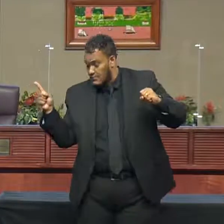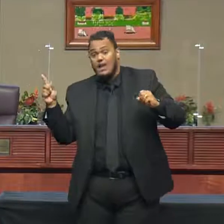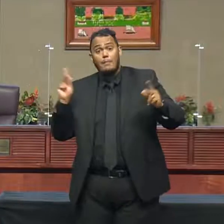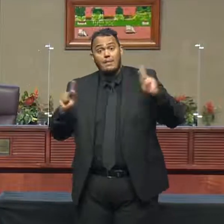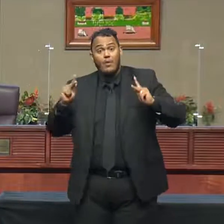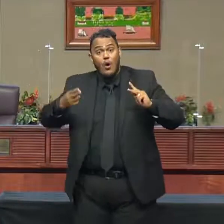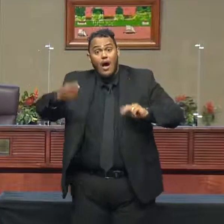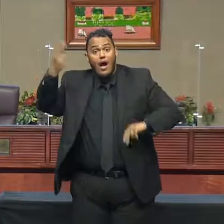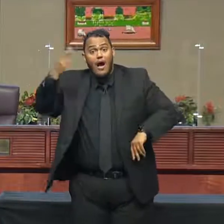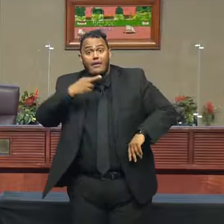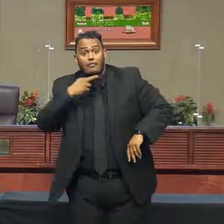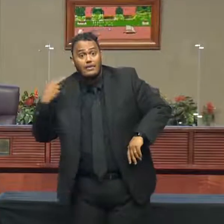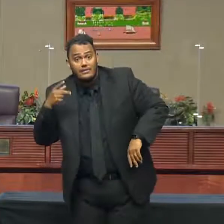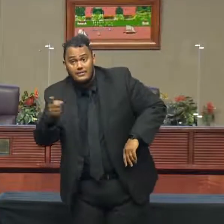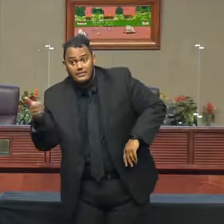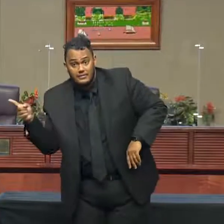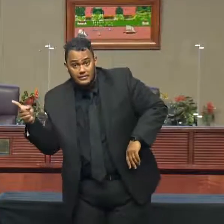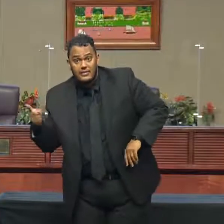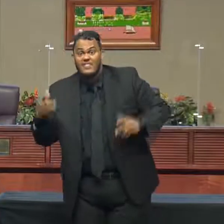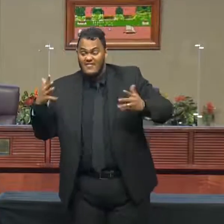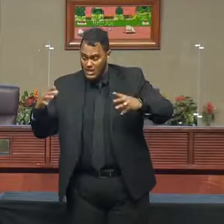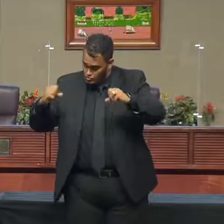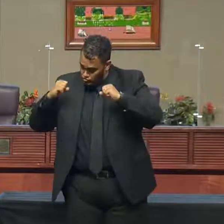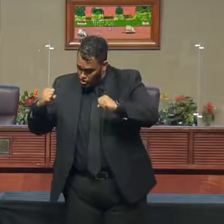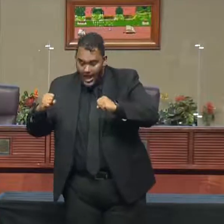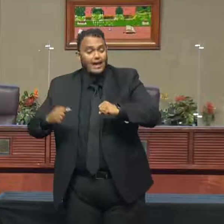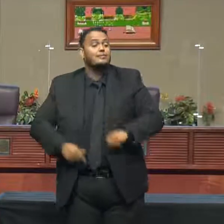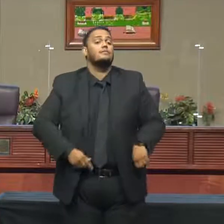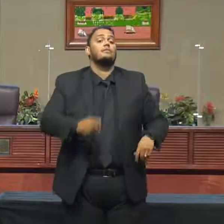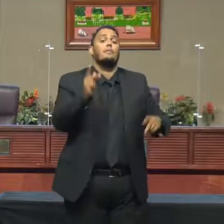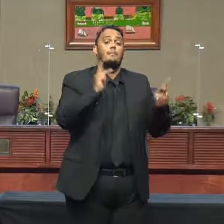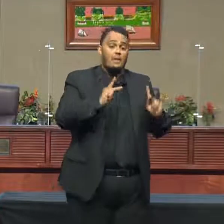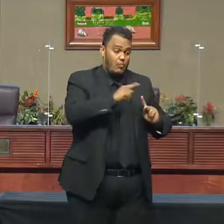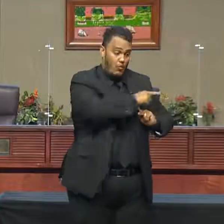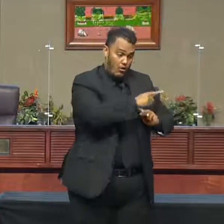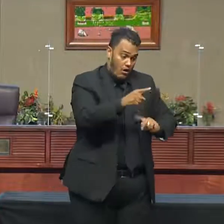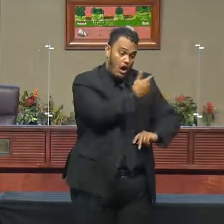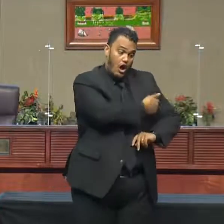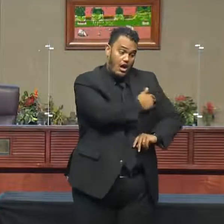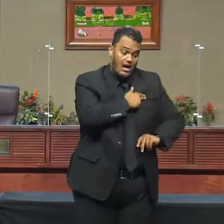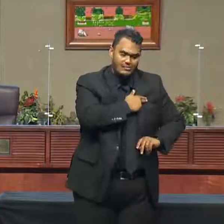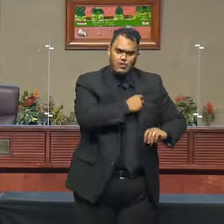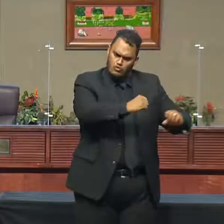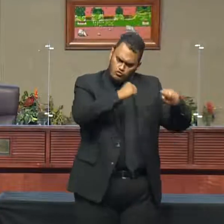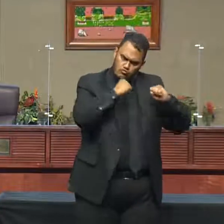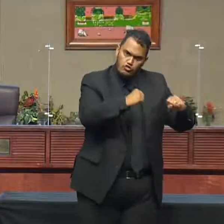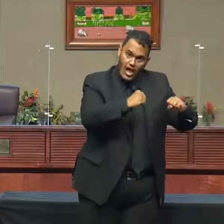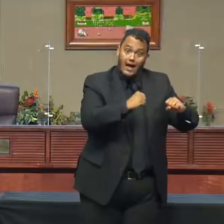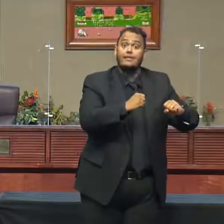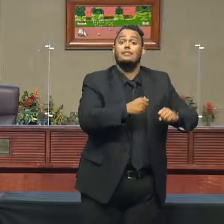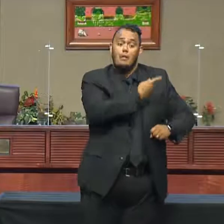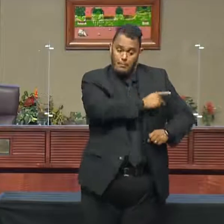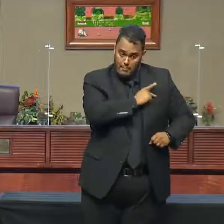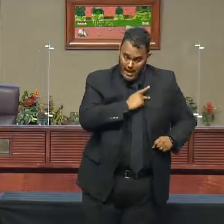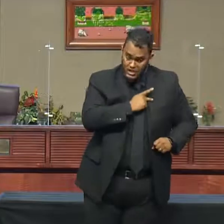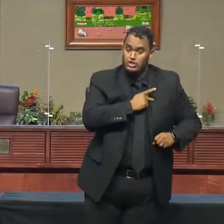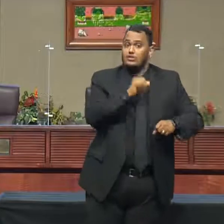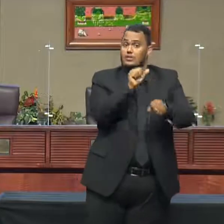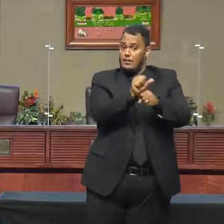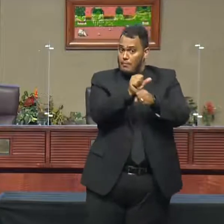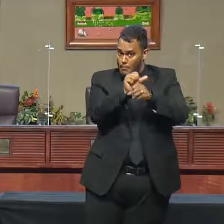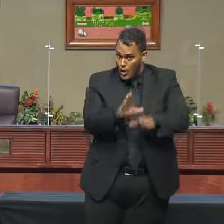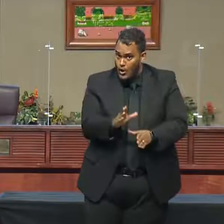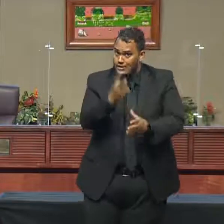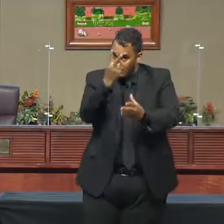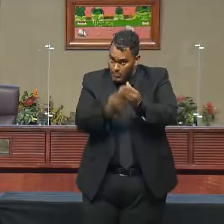almost non-existent, very low, for patients and employees. But there has been an increase